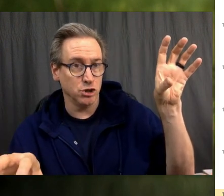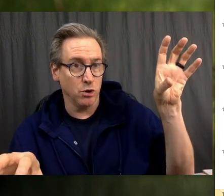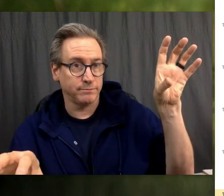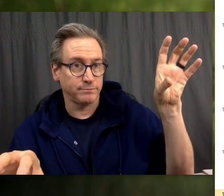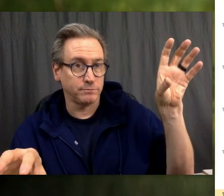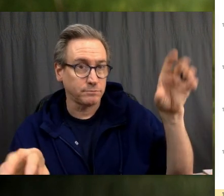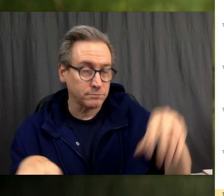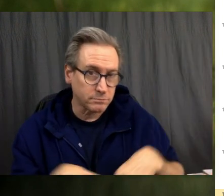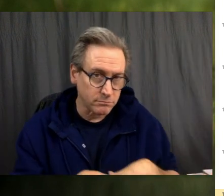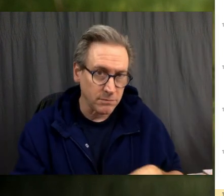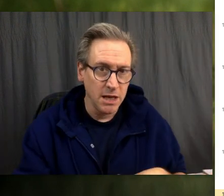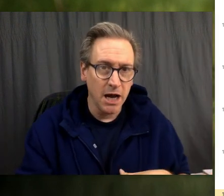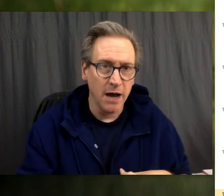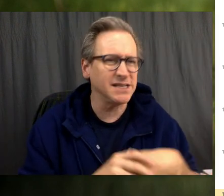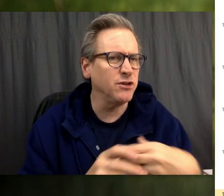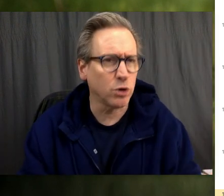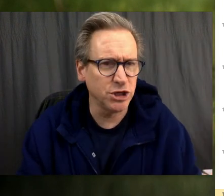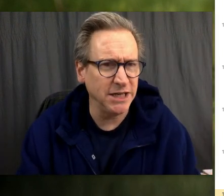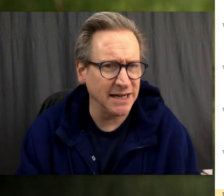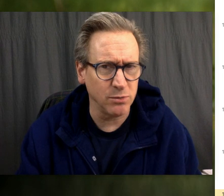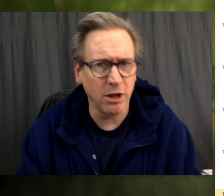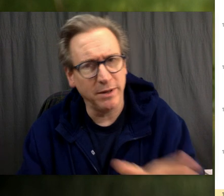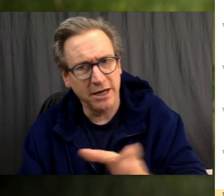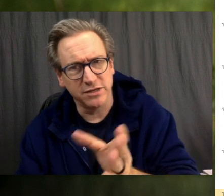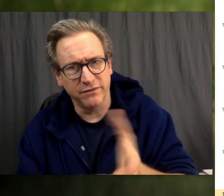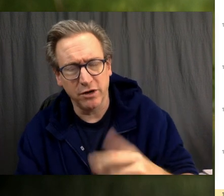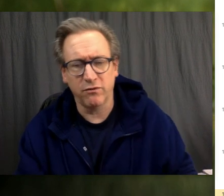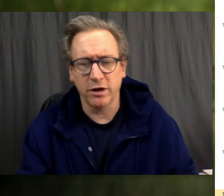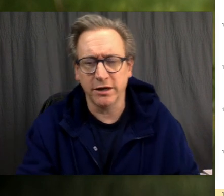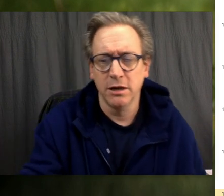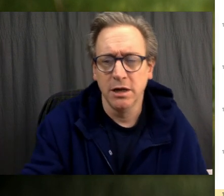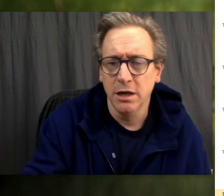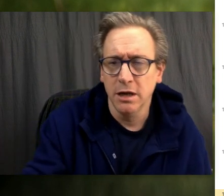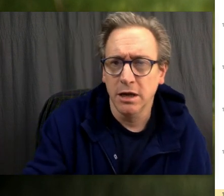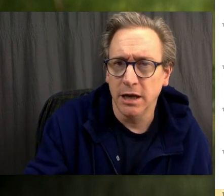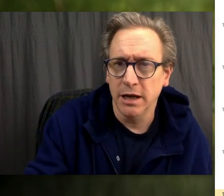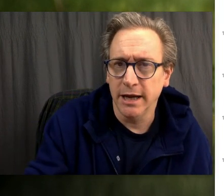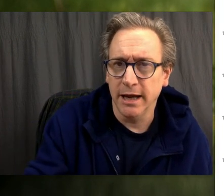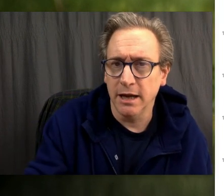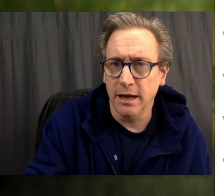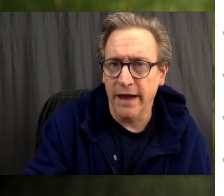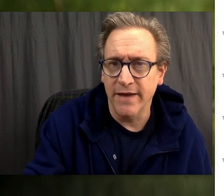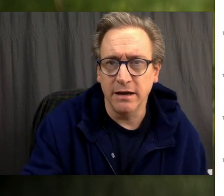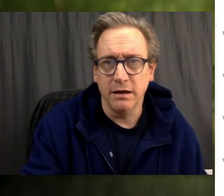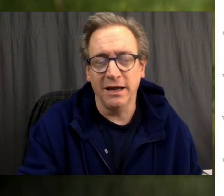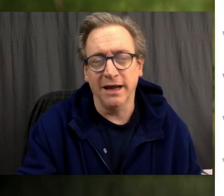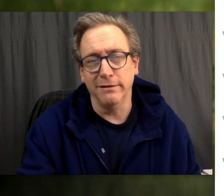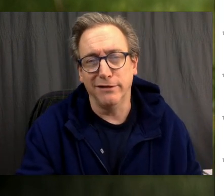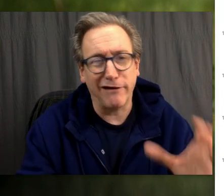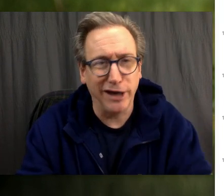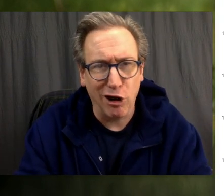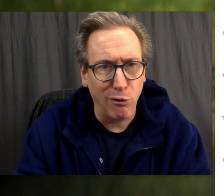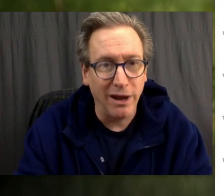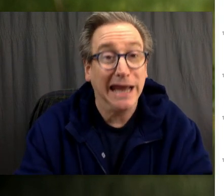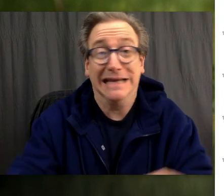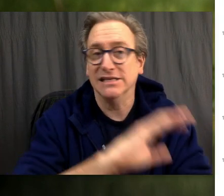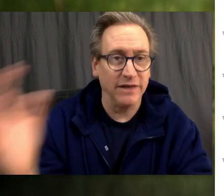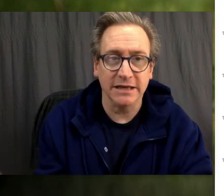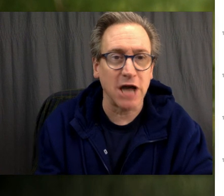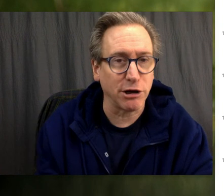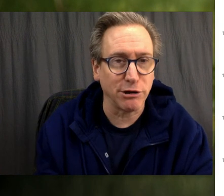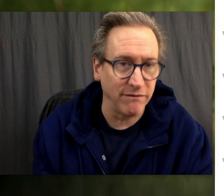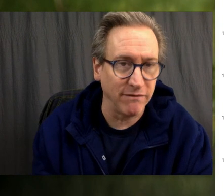enjoy. It's on the worksheet as well, but here's the video for it. And then that video